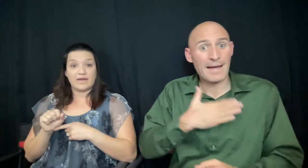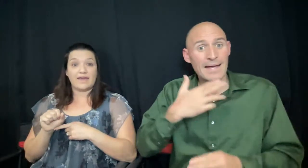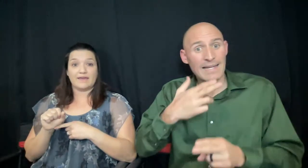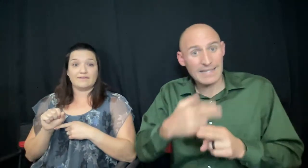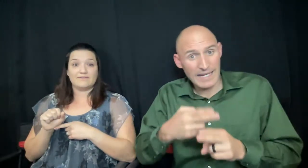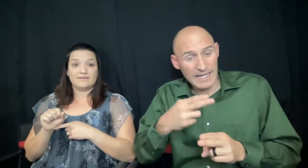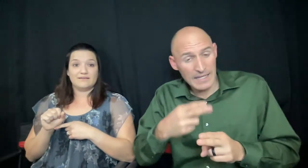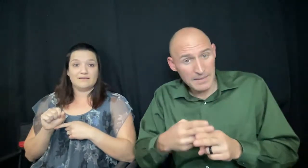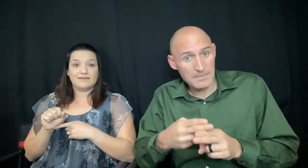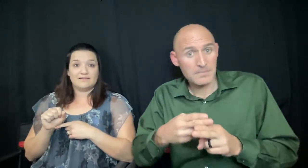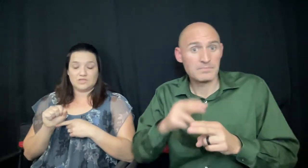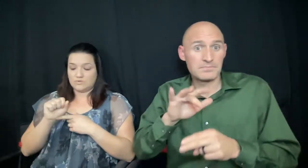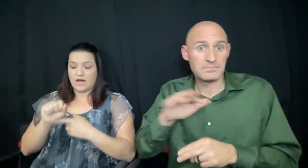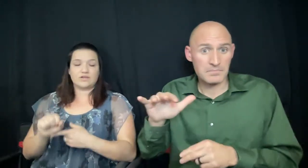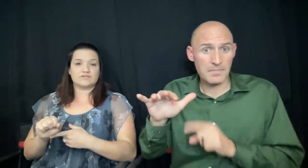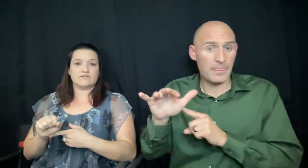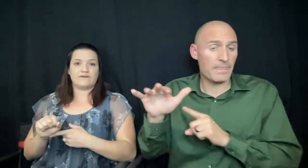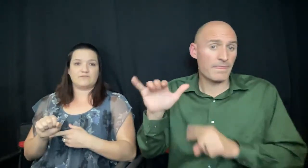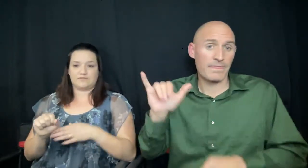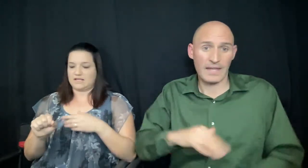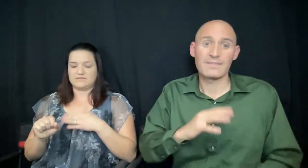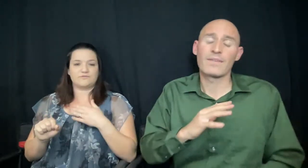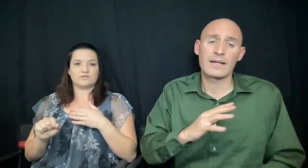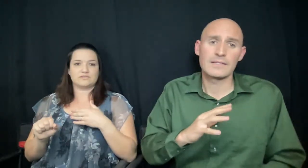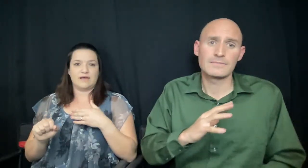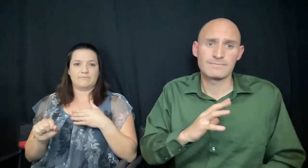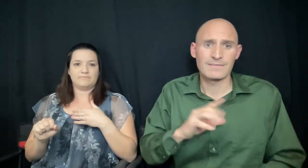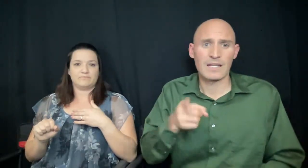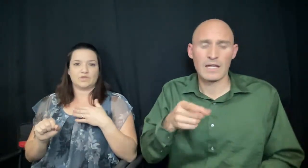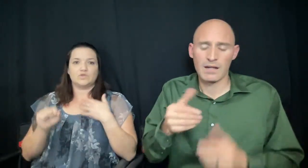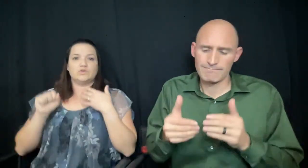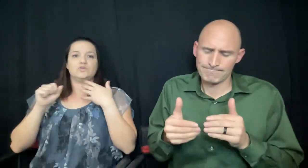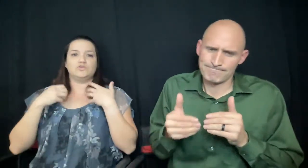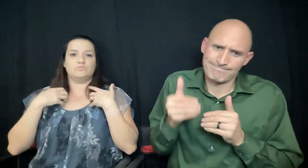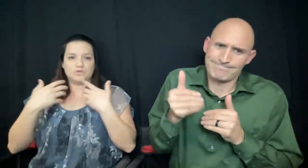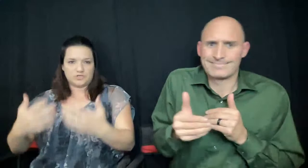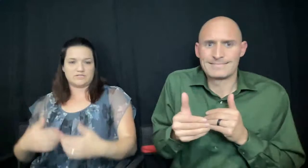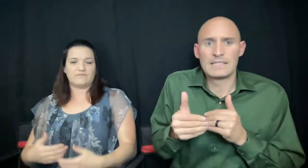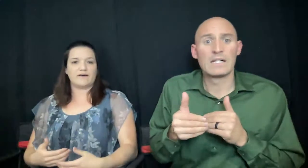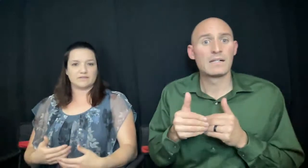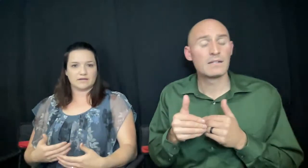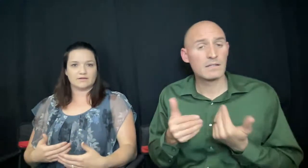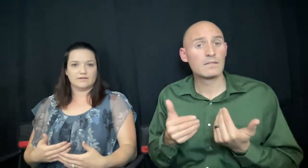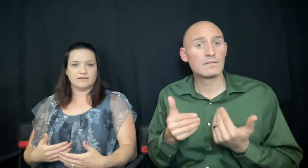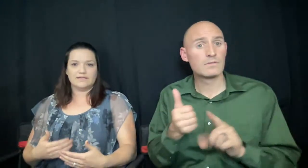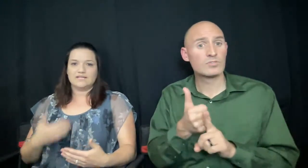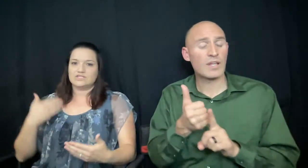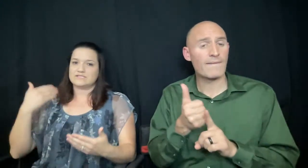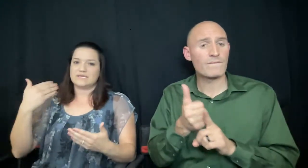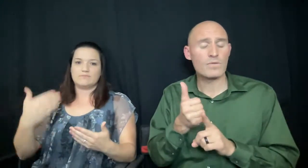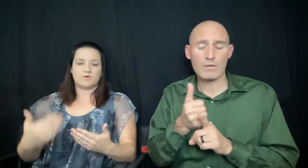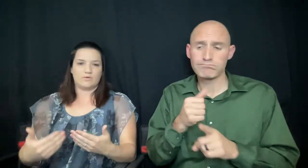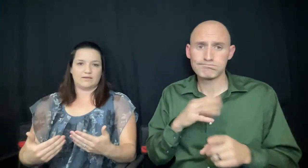okay. You got yourself out there. That's the first step. You put yourself out there. Just keep going.